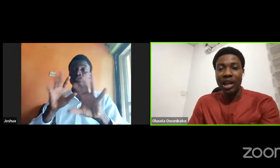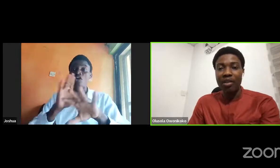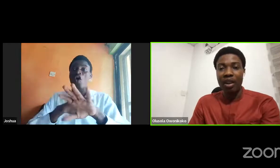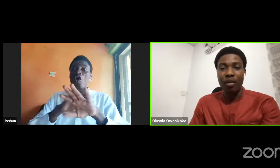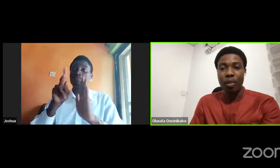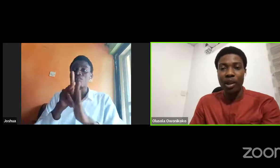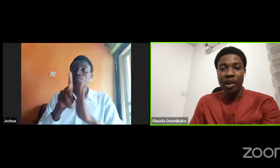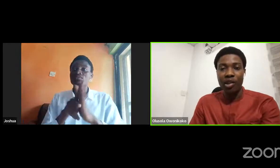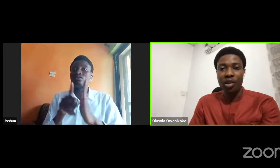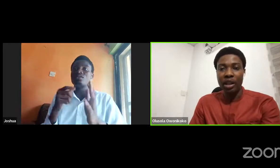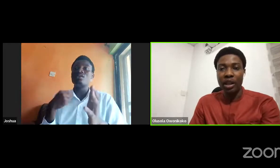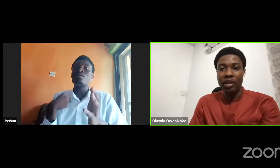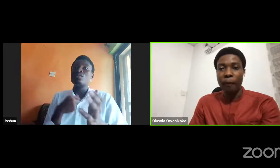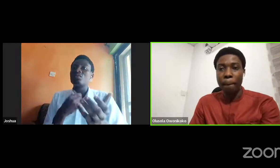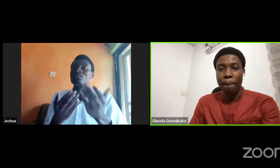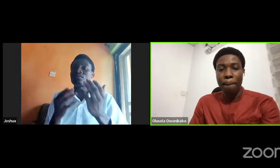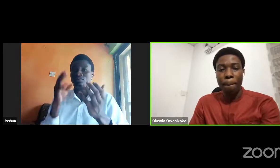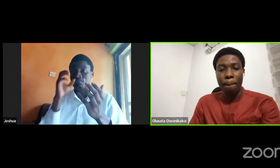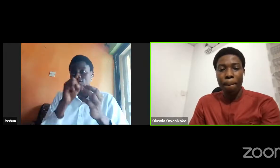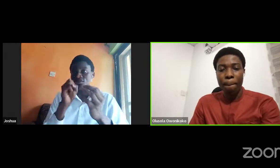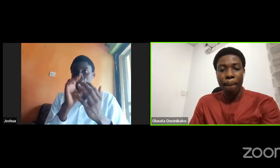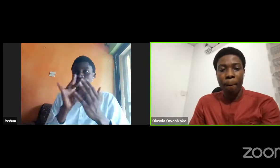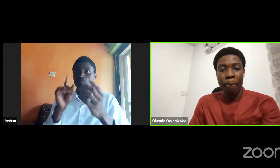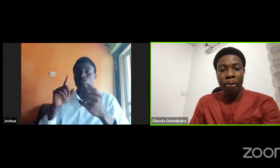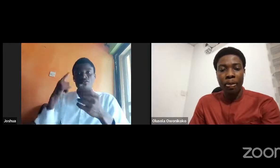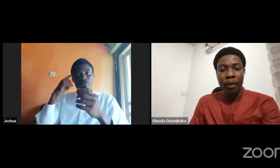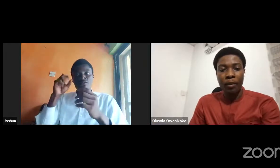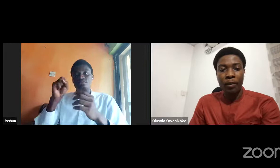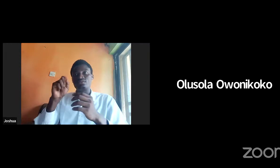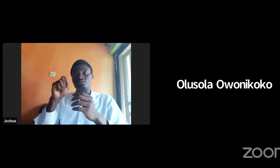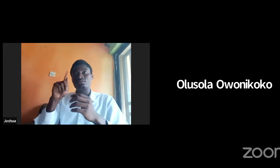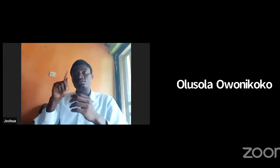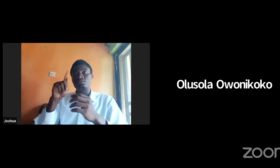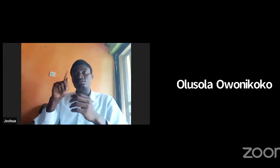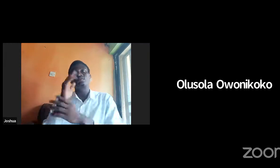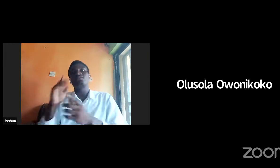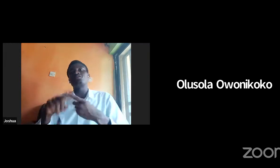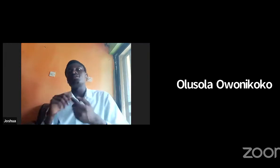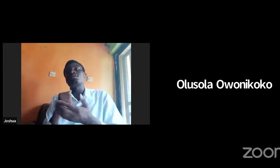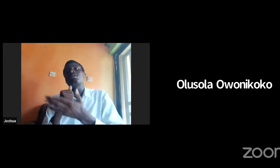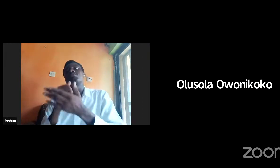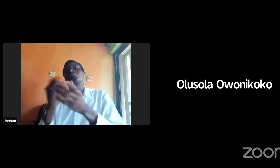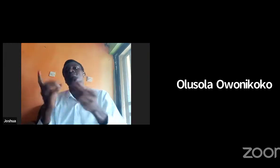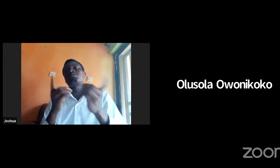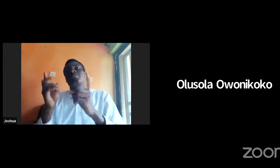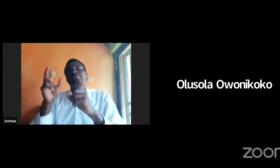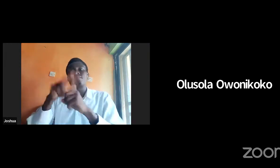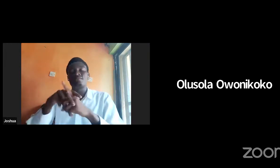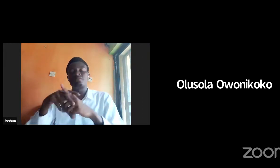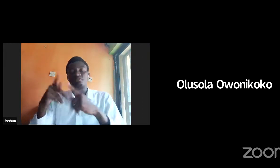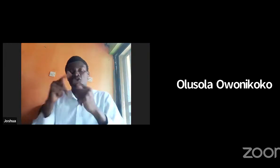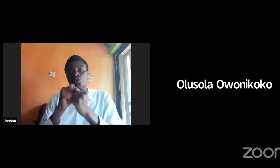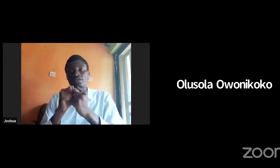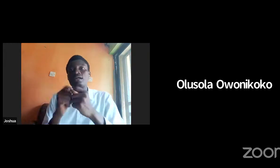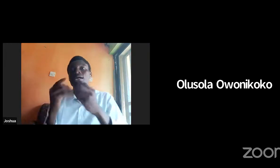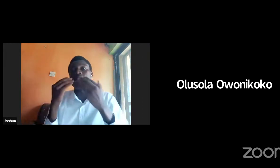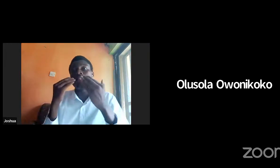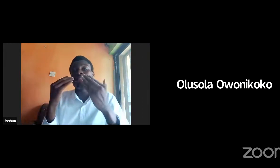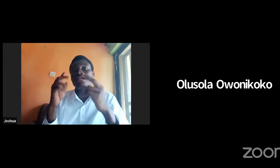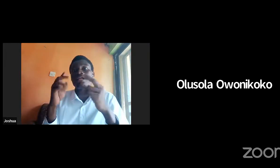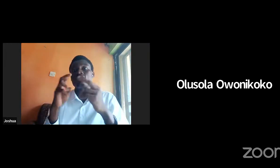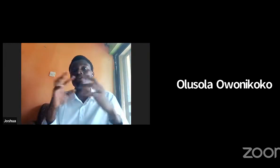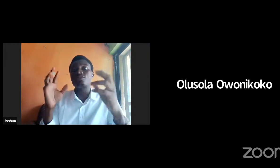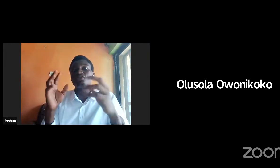start and drive implementation together. Thank you very much, Olushola Winikoko. Quite apt. Thank